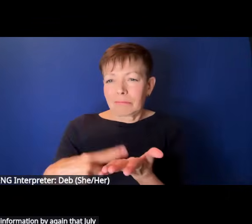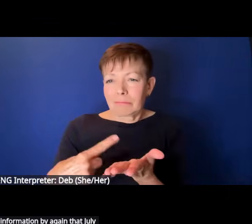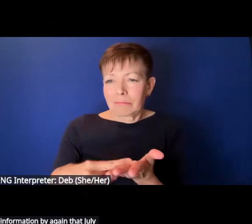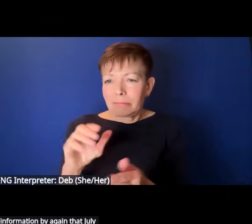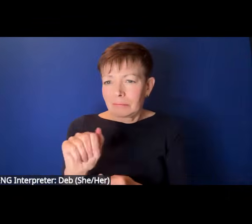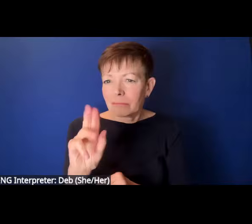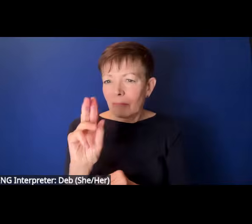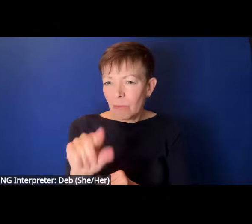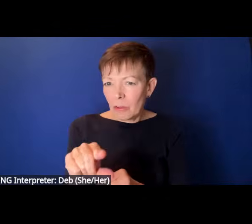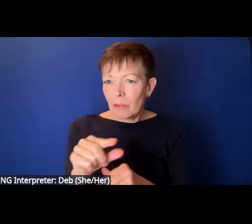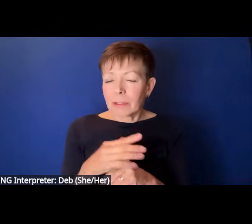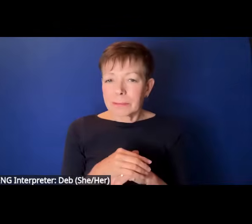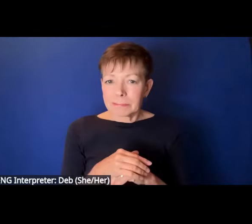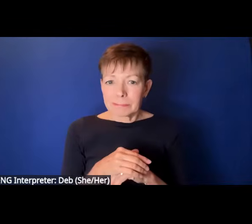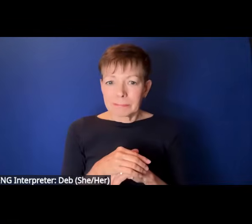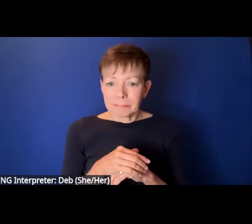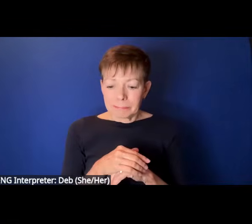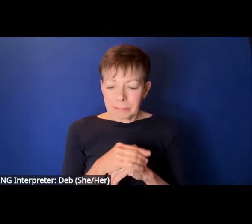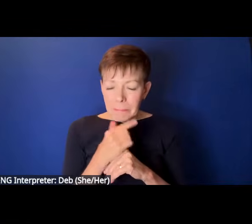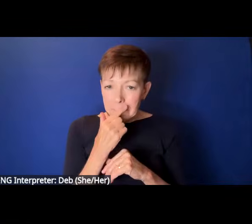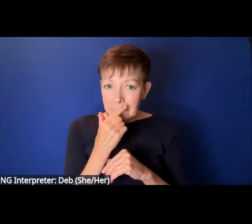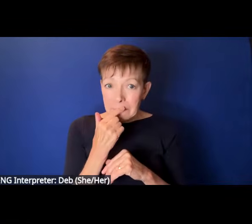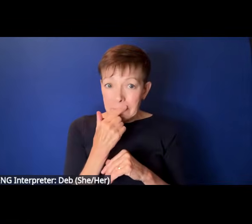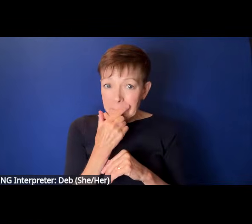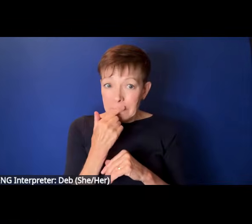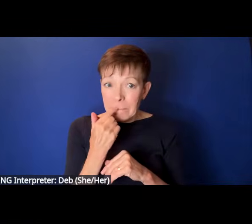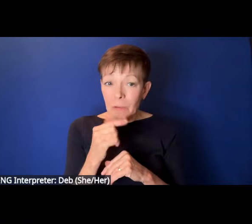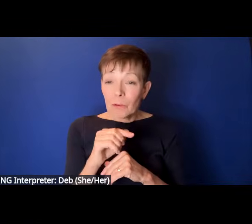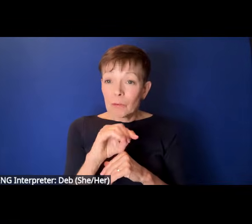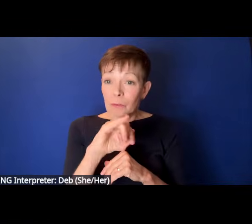So perhaps we want to add by July 1st, 2026.